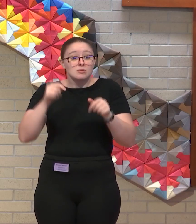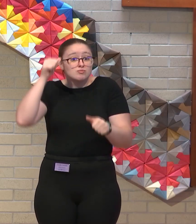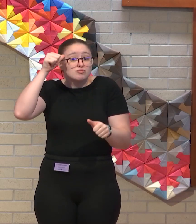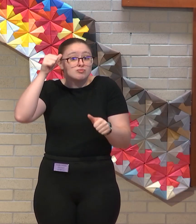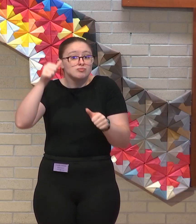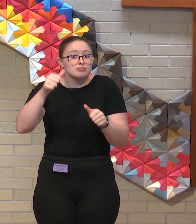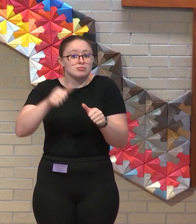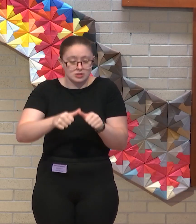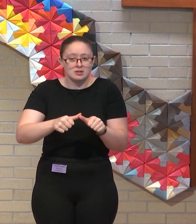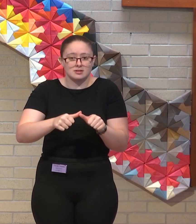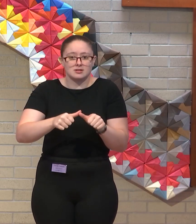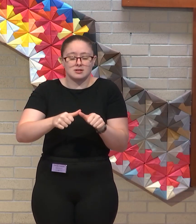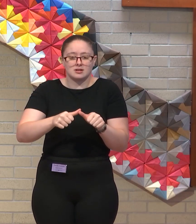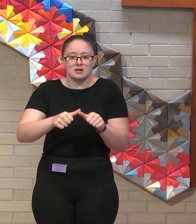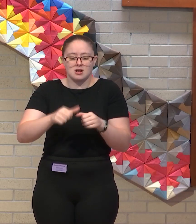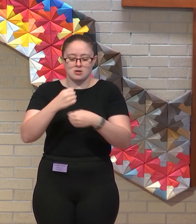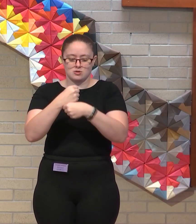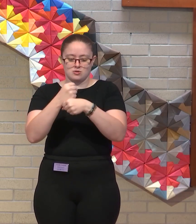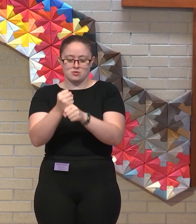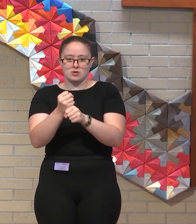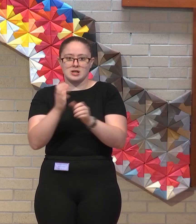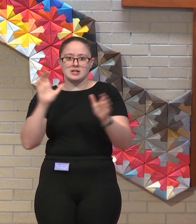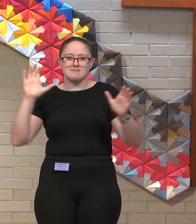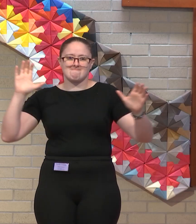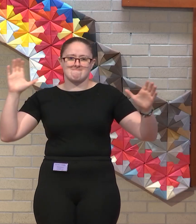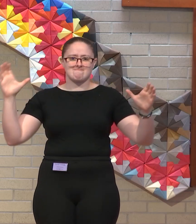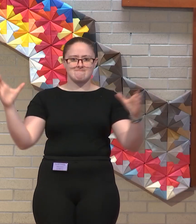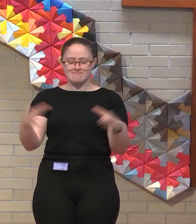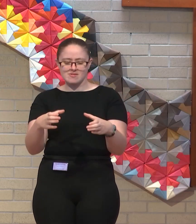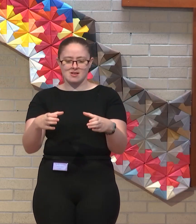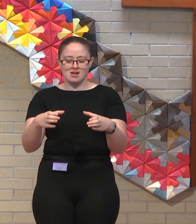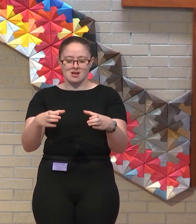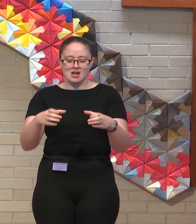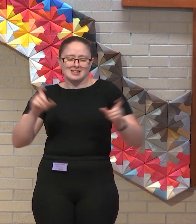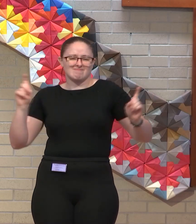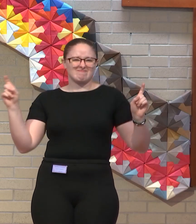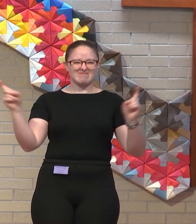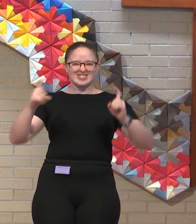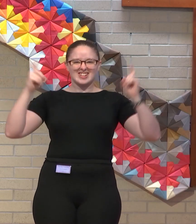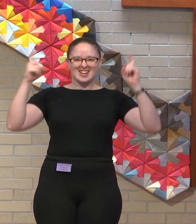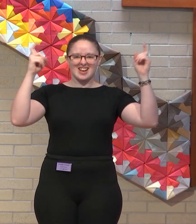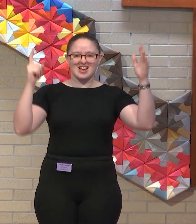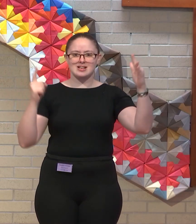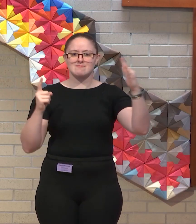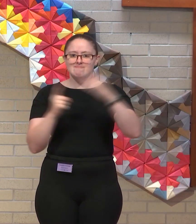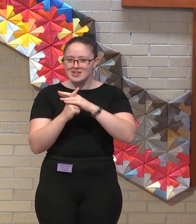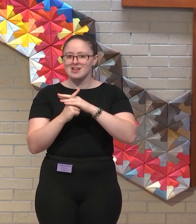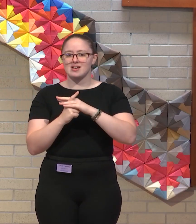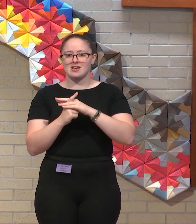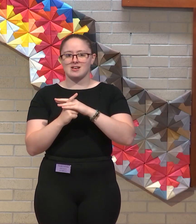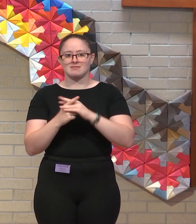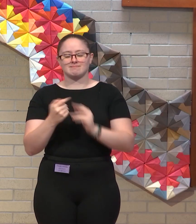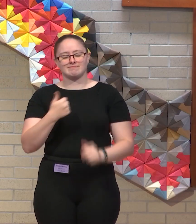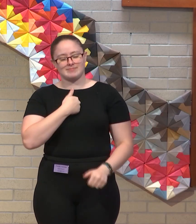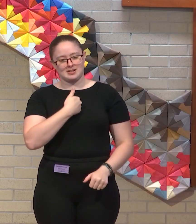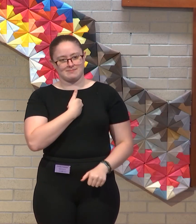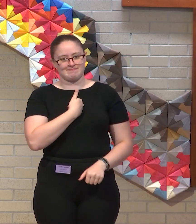of a space where everyone feels celebrated for showing up just as they are.